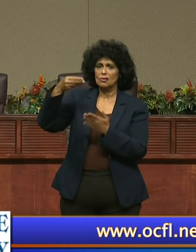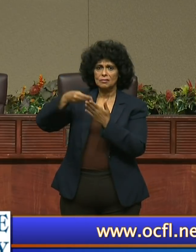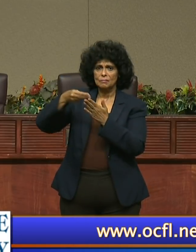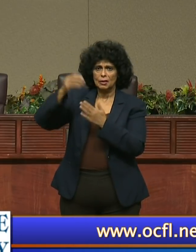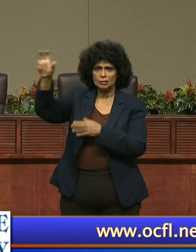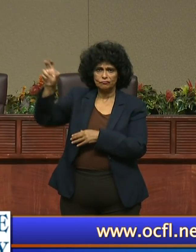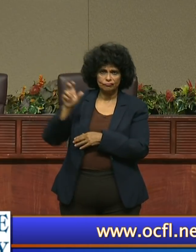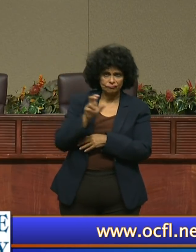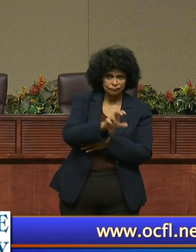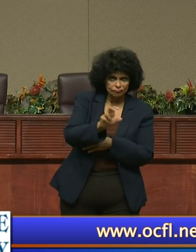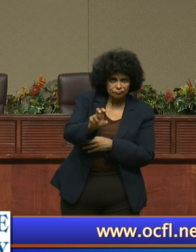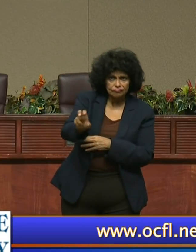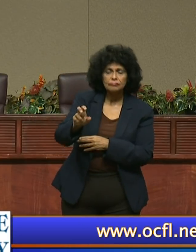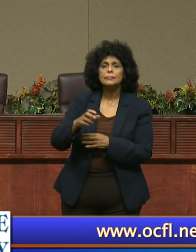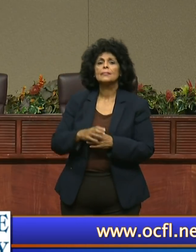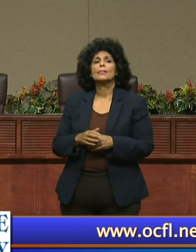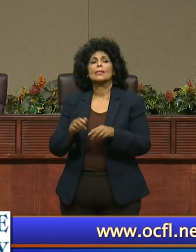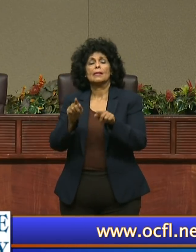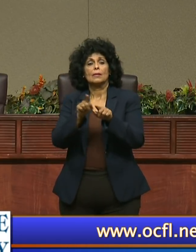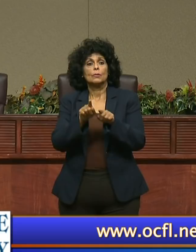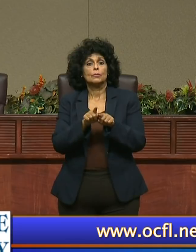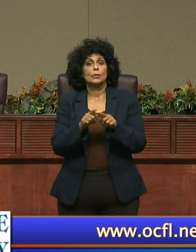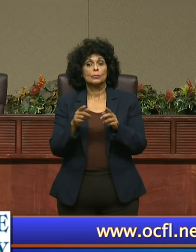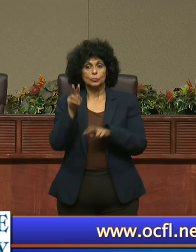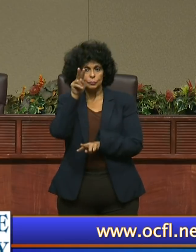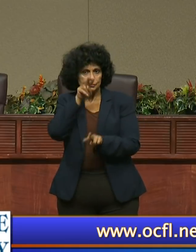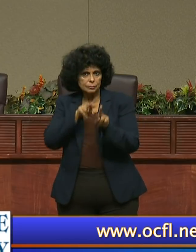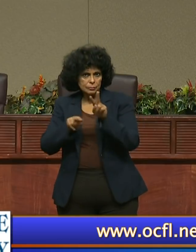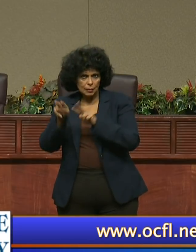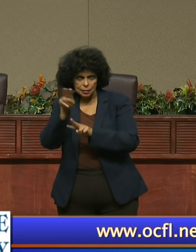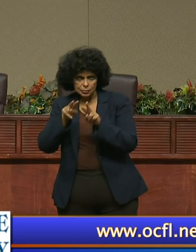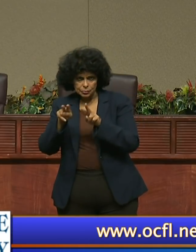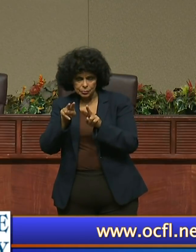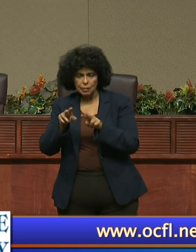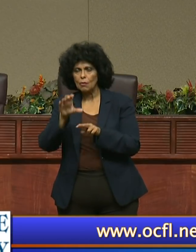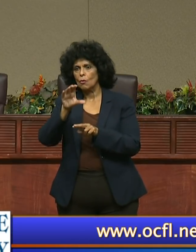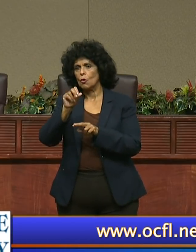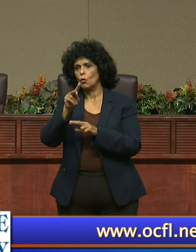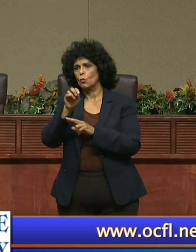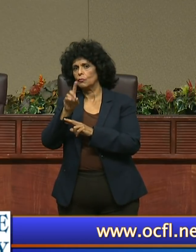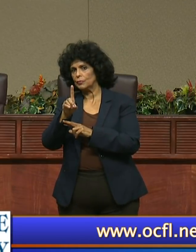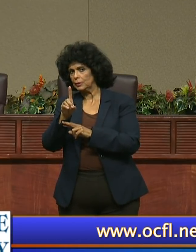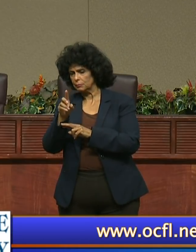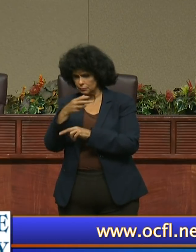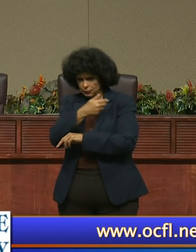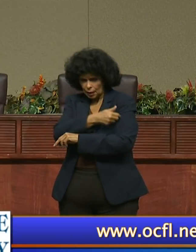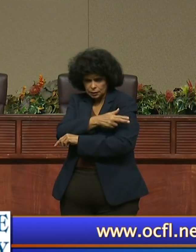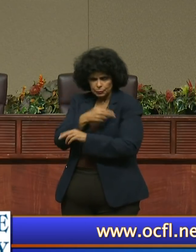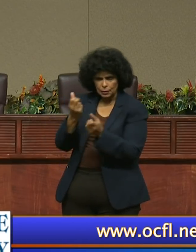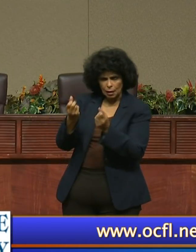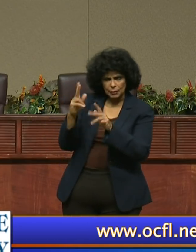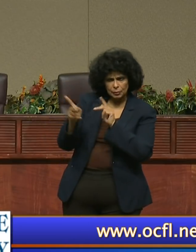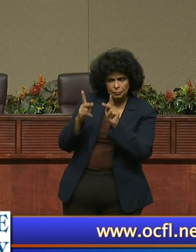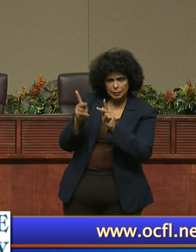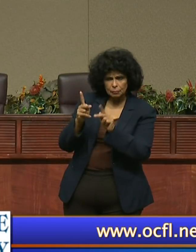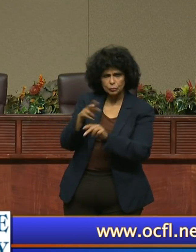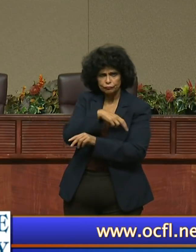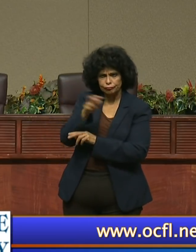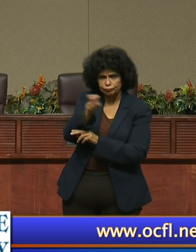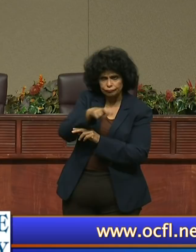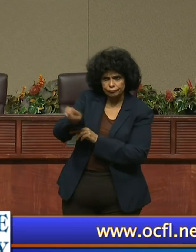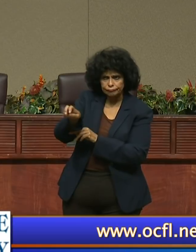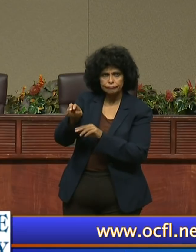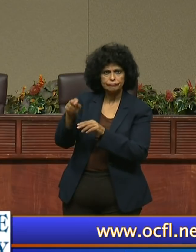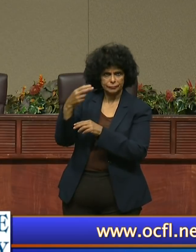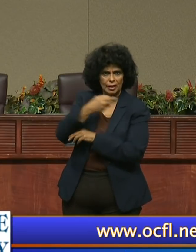And lastly, to closely monitor the COVID-19 numbers and hospitalizations. There are 2 critical factors